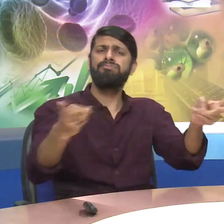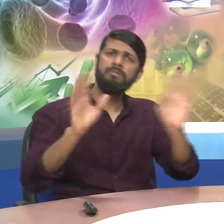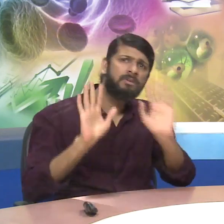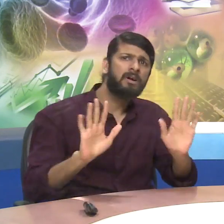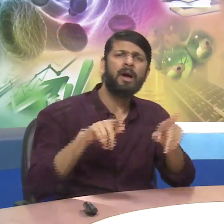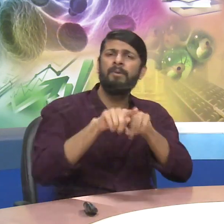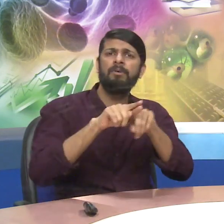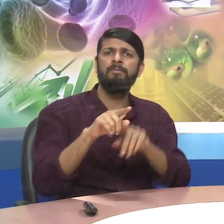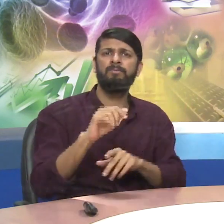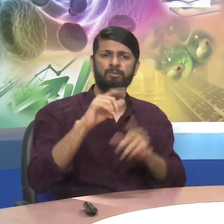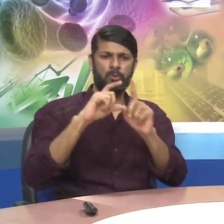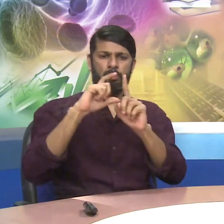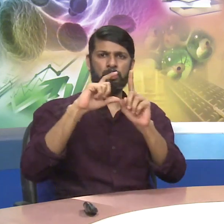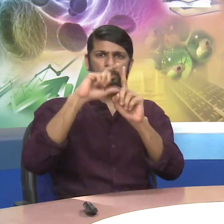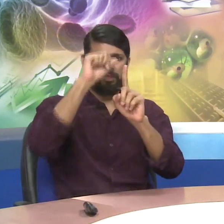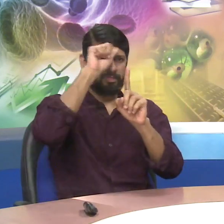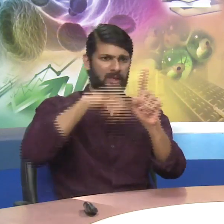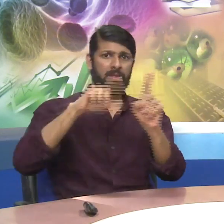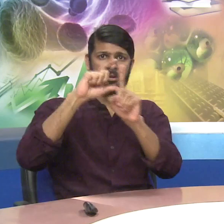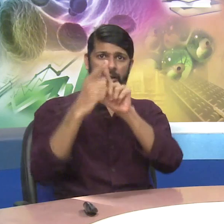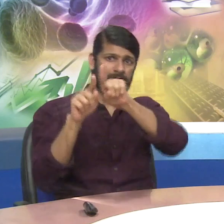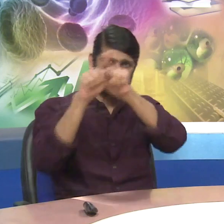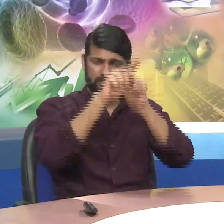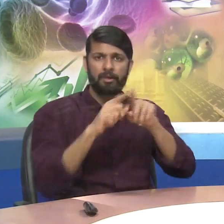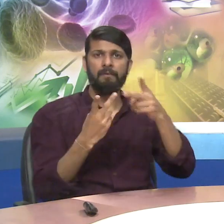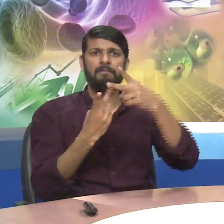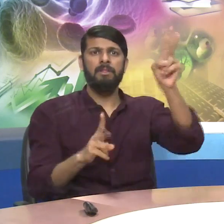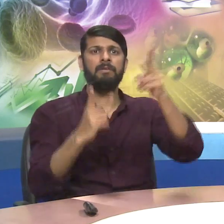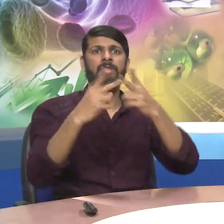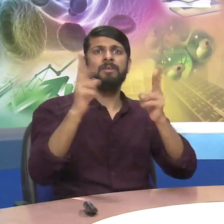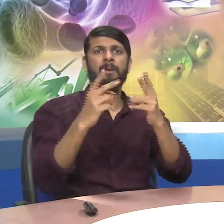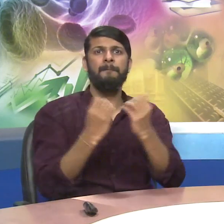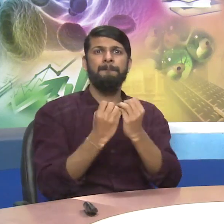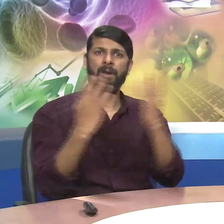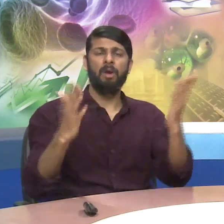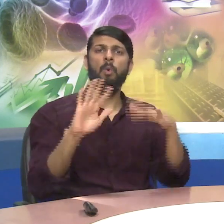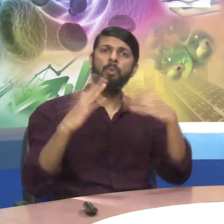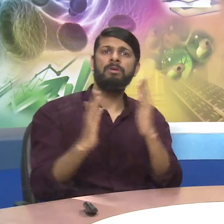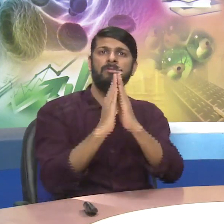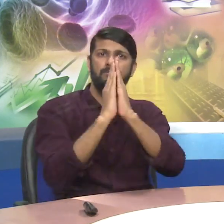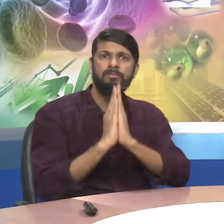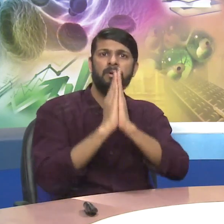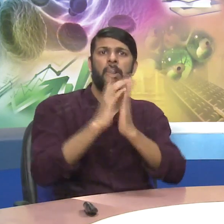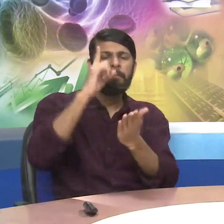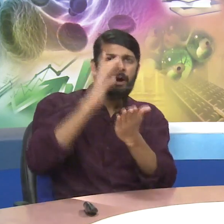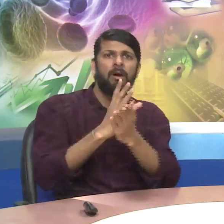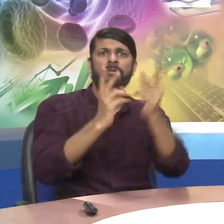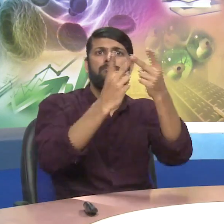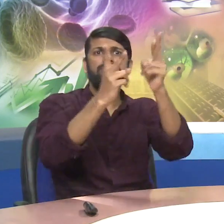multilingual, multicultural, and multi-religious society, and keeping in